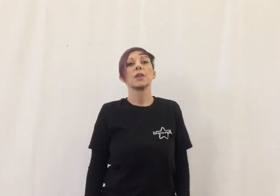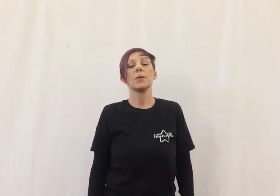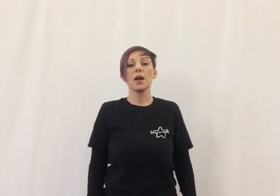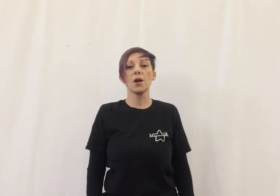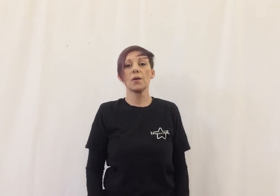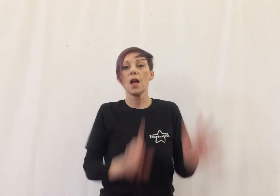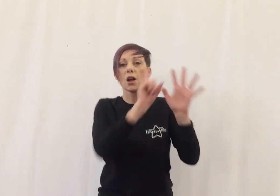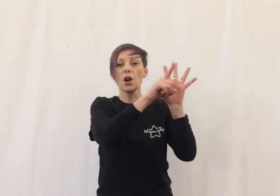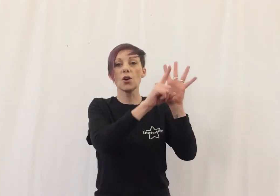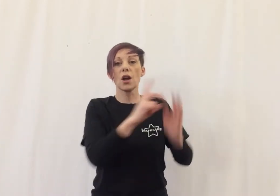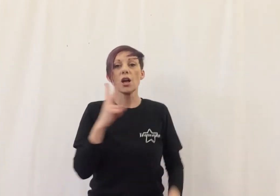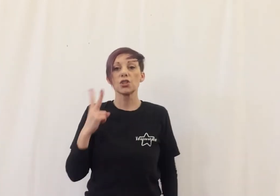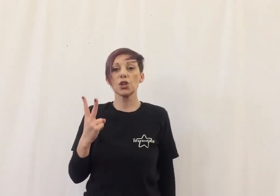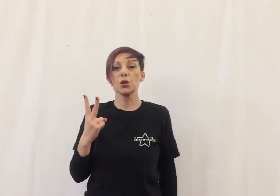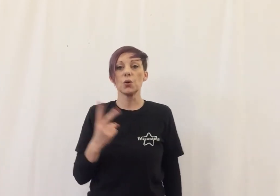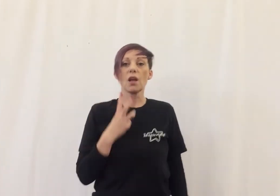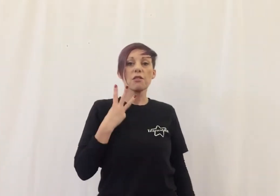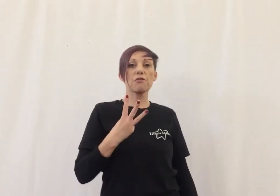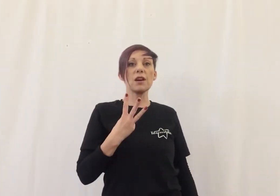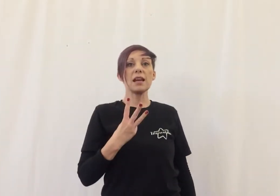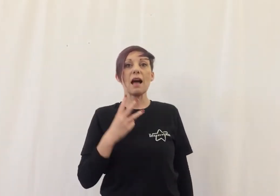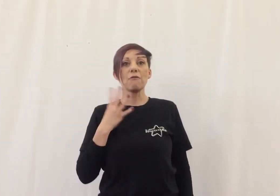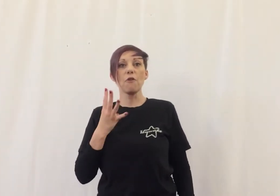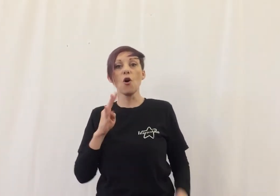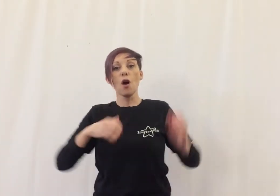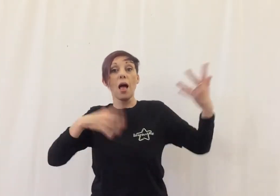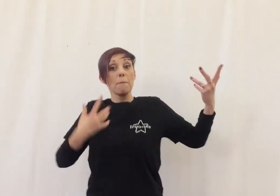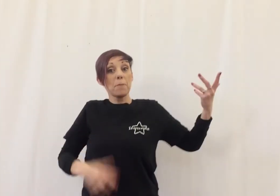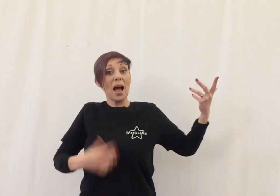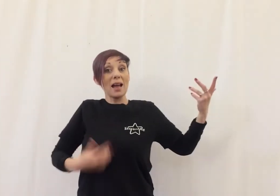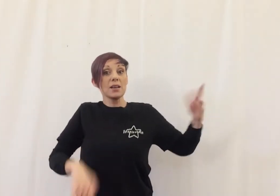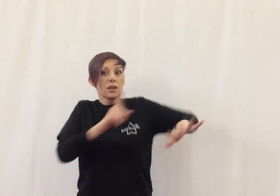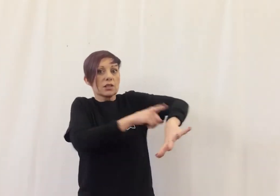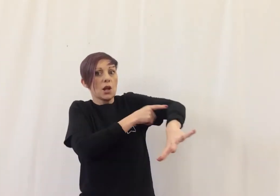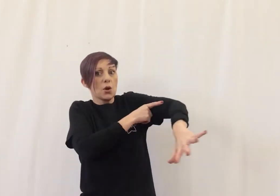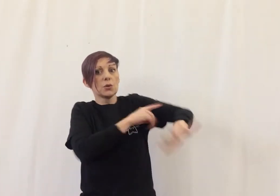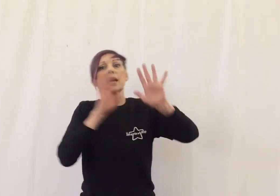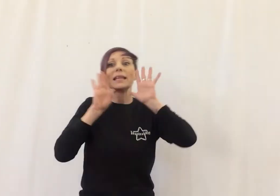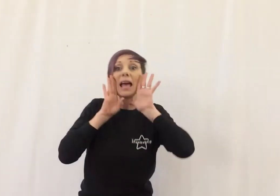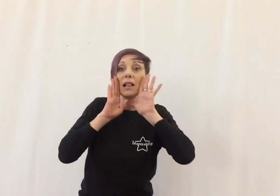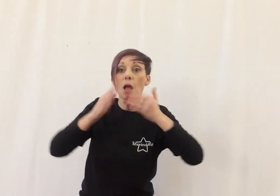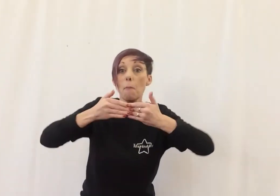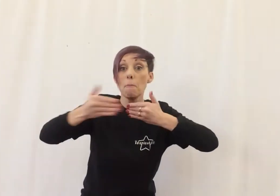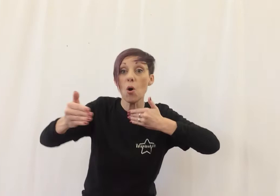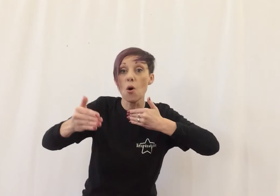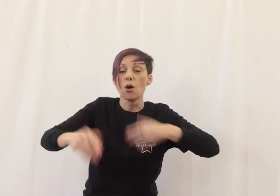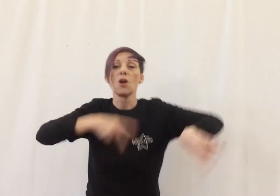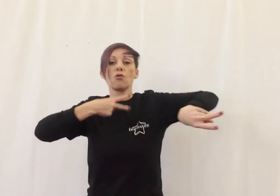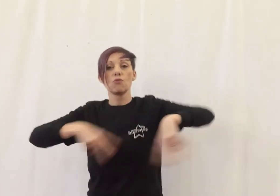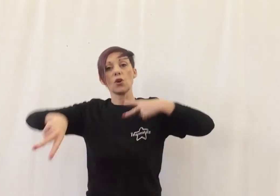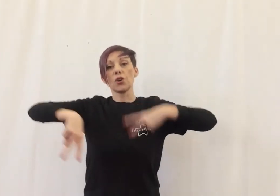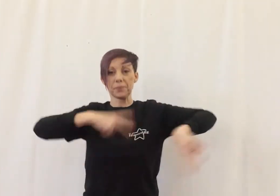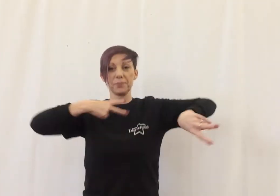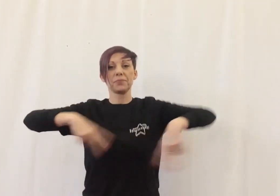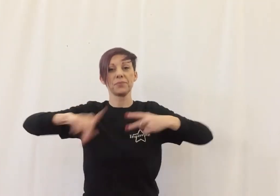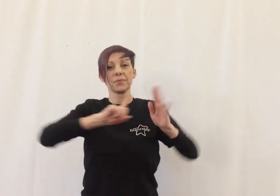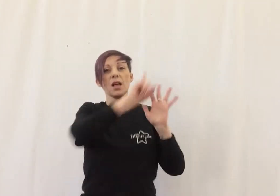And go. Clock, 2, 3, 4, band slows, yell more. Rock around the